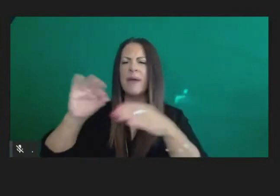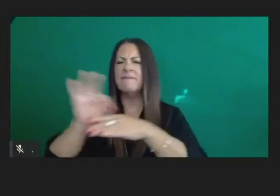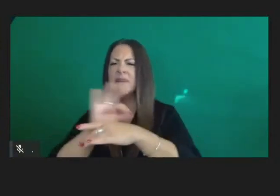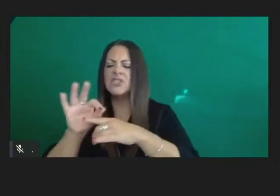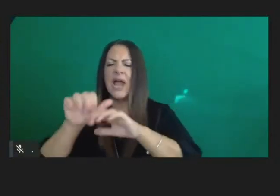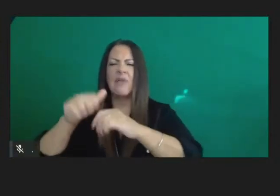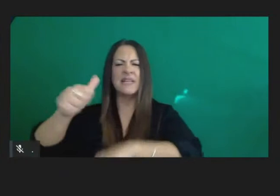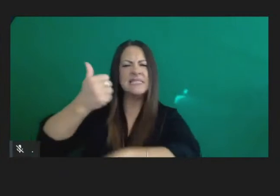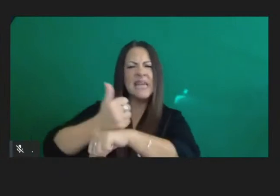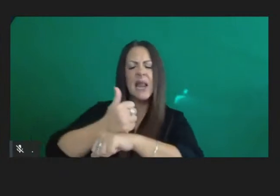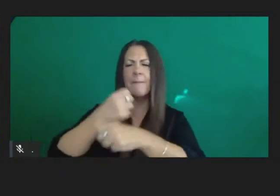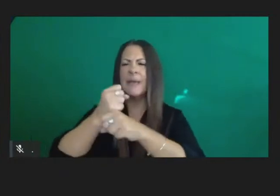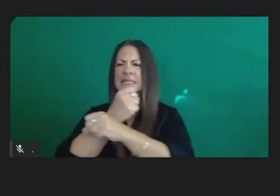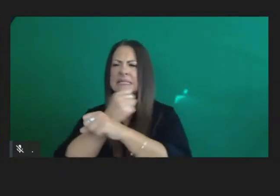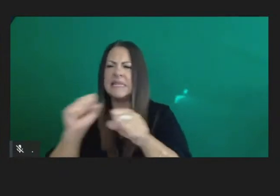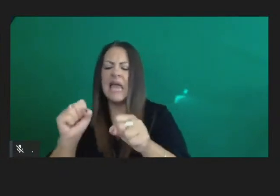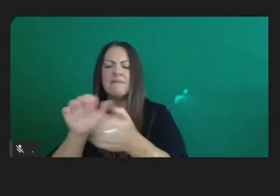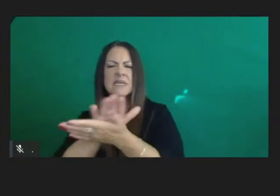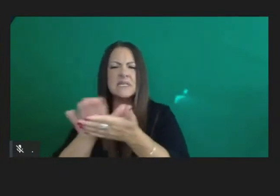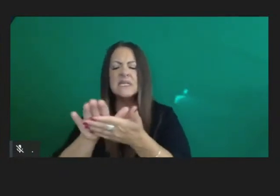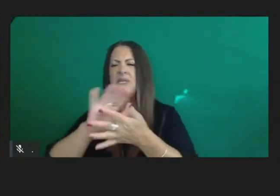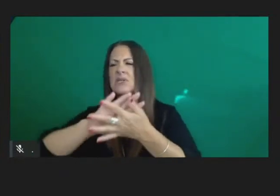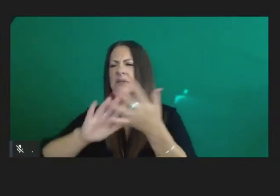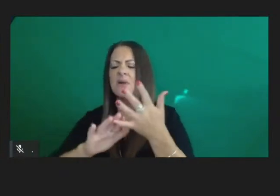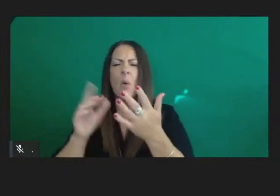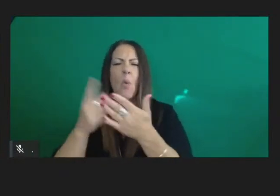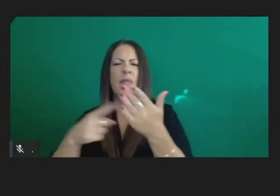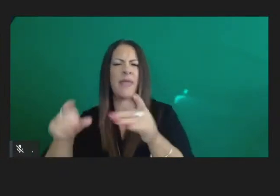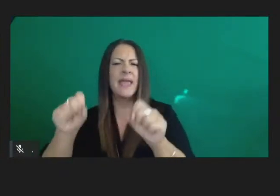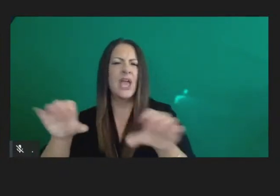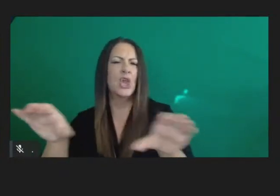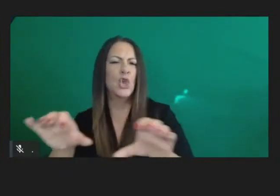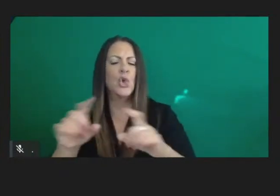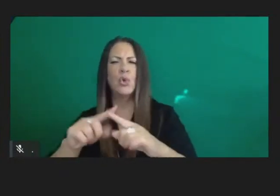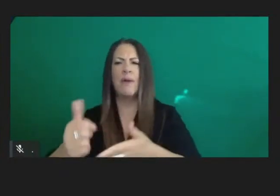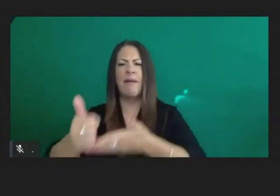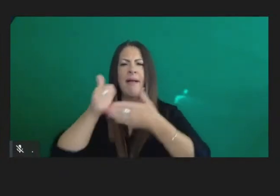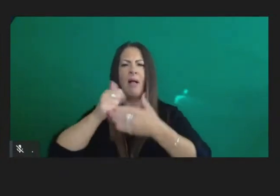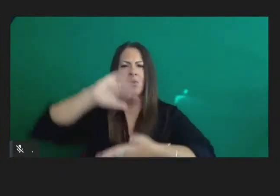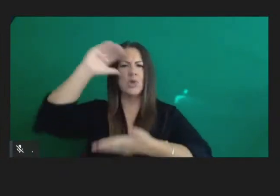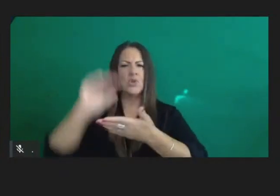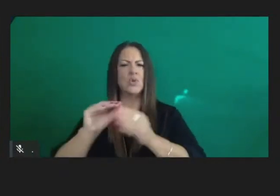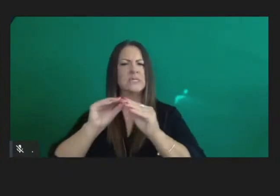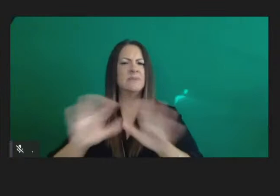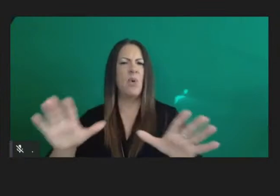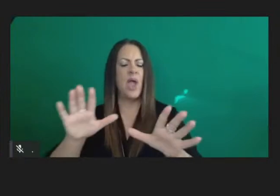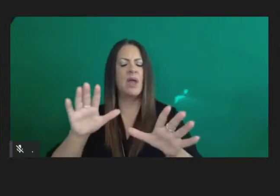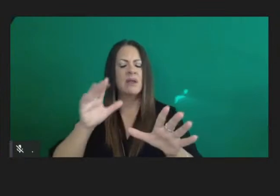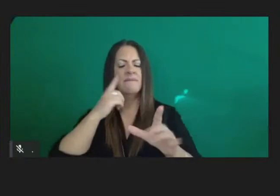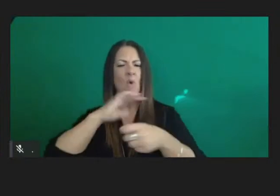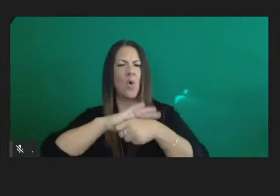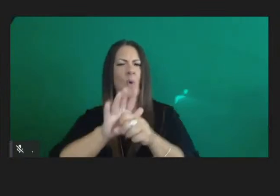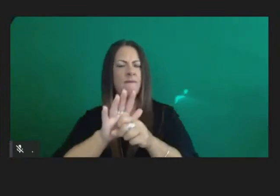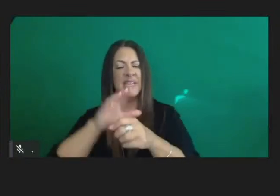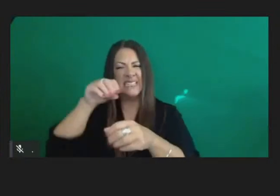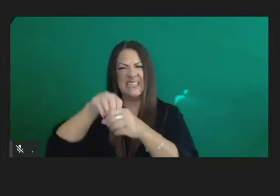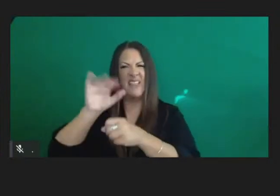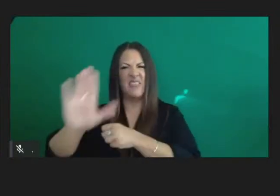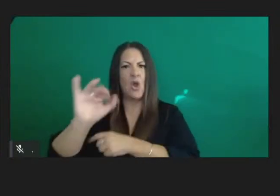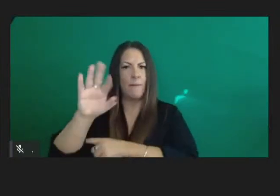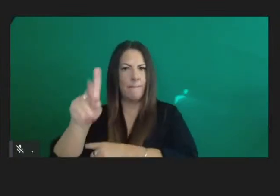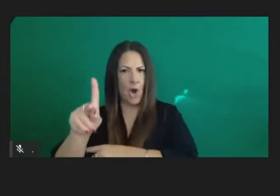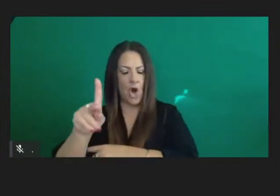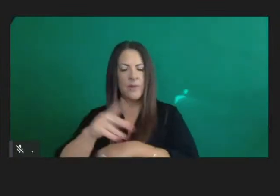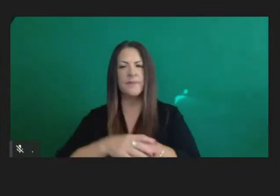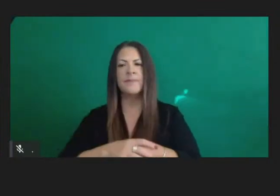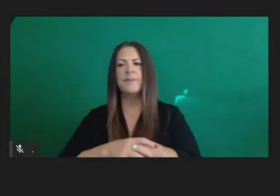a time where we're facing COVID transmission, and really how it plays out, not just within the